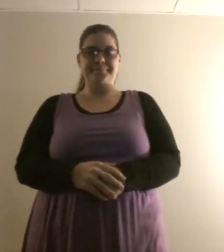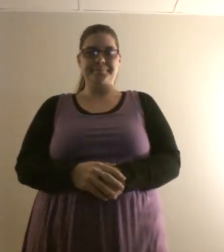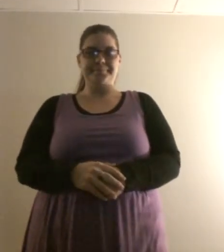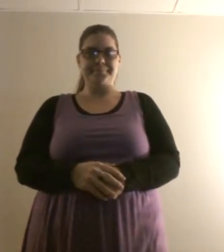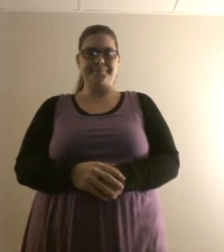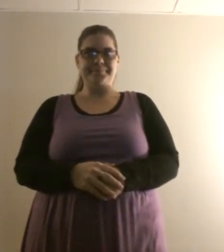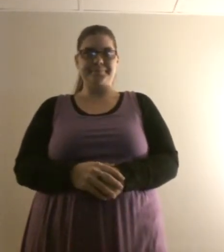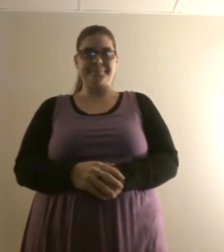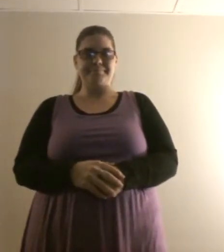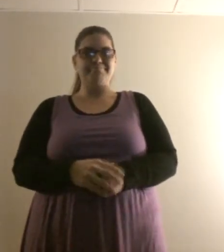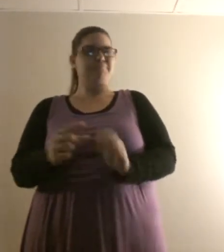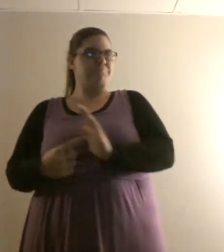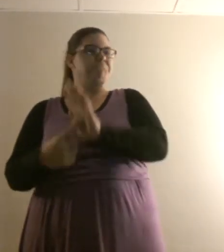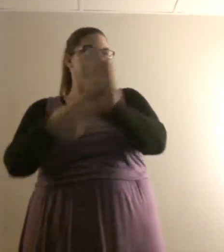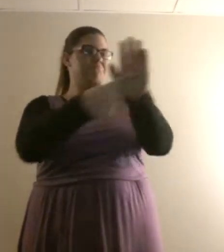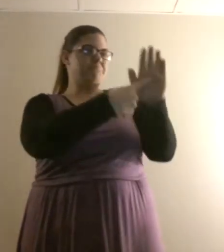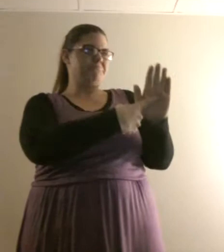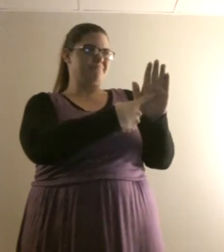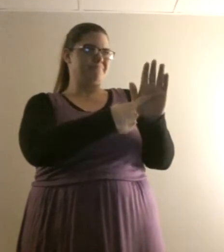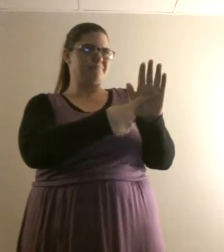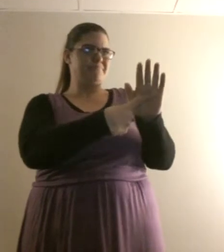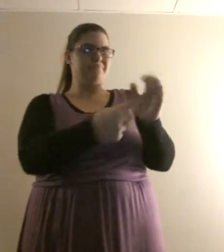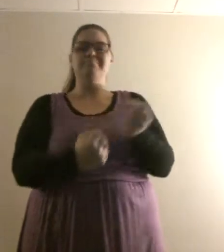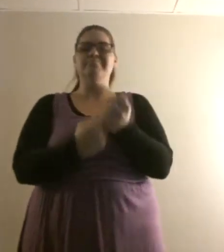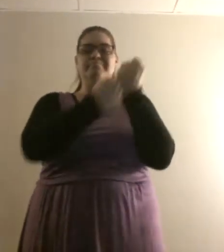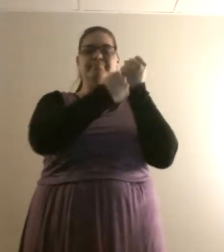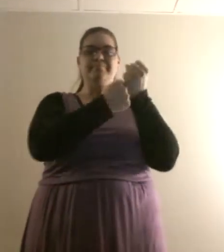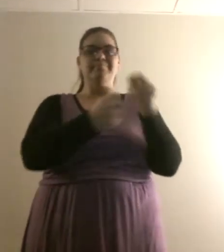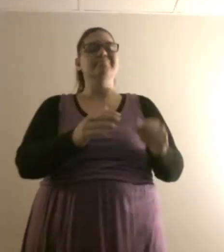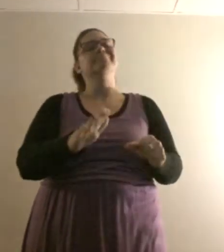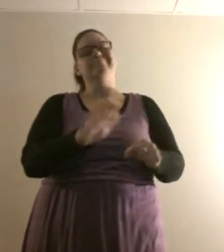This is going to show you the lack of support that Washington had at the beginning of the war.